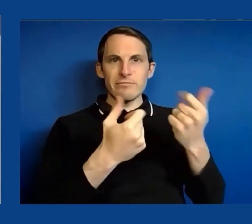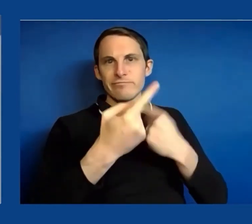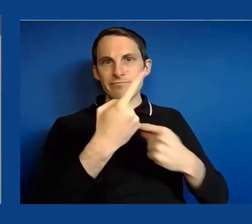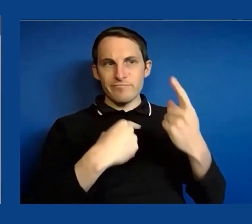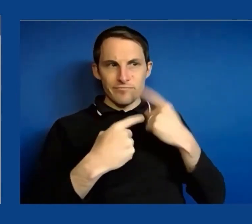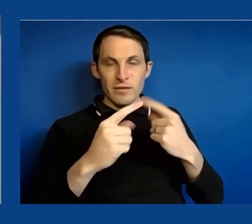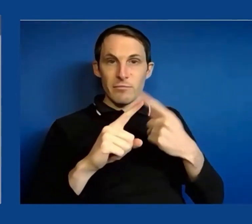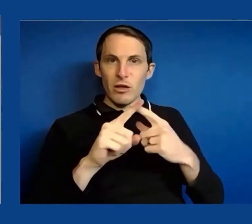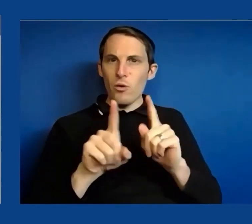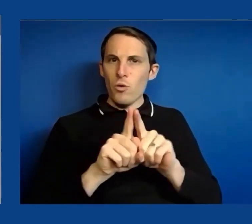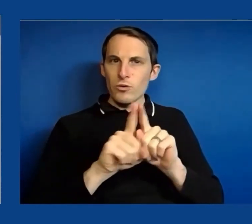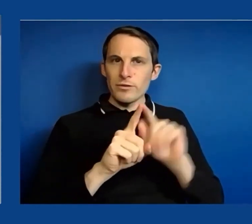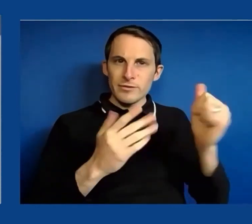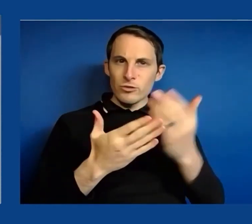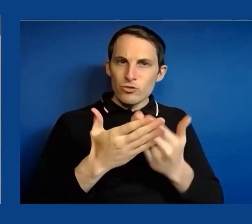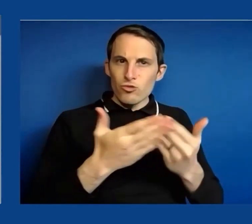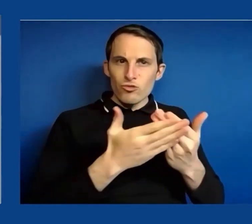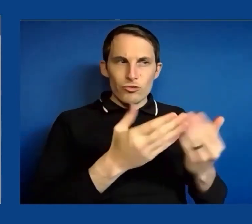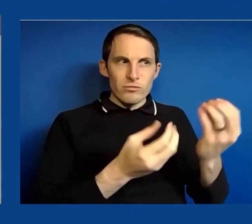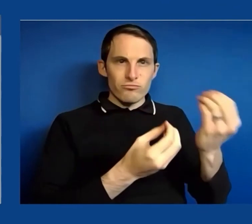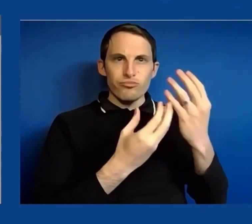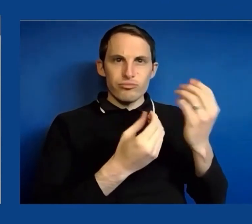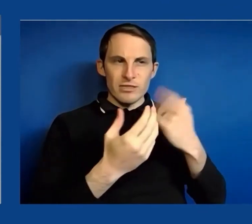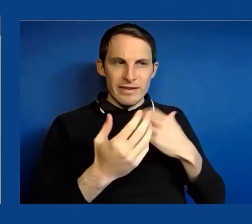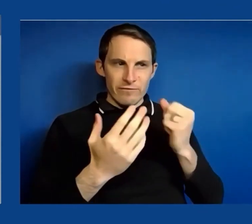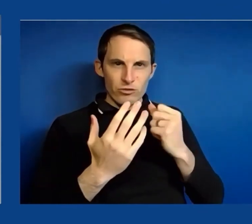stories that she filled my head with.